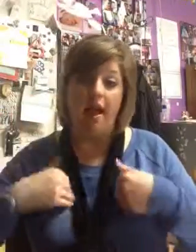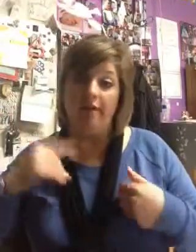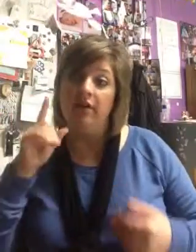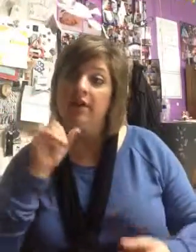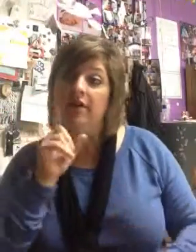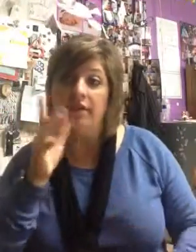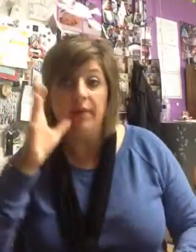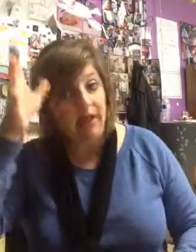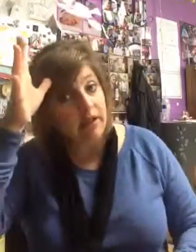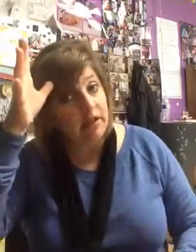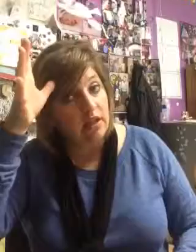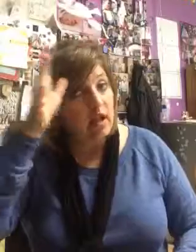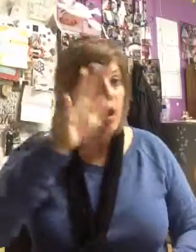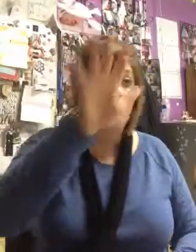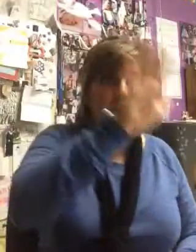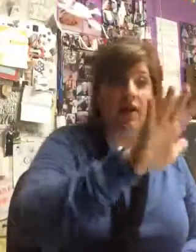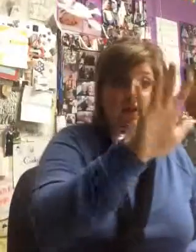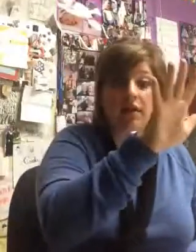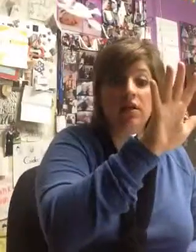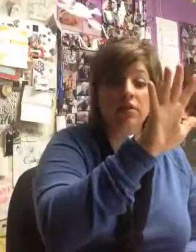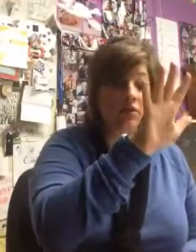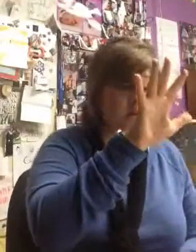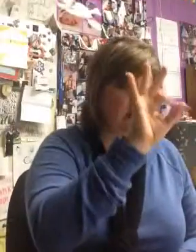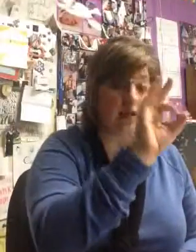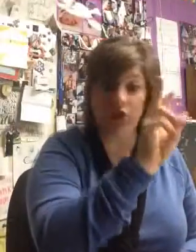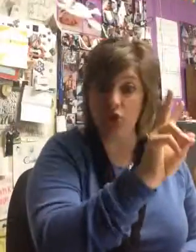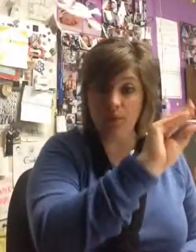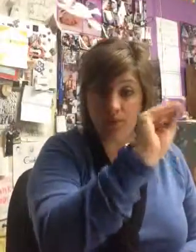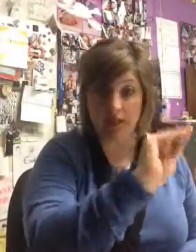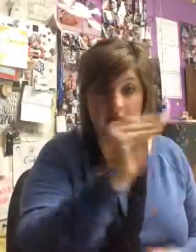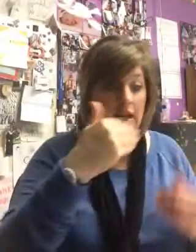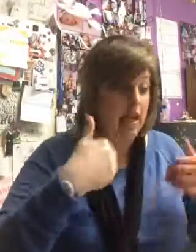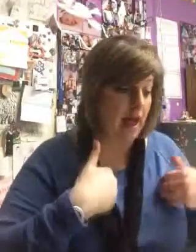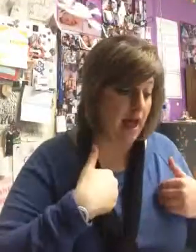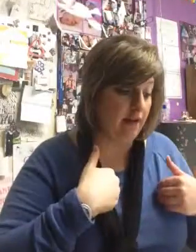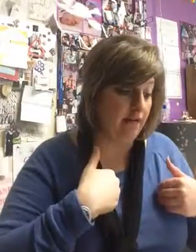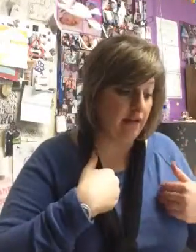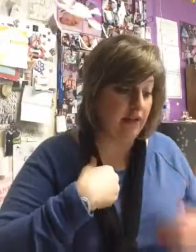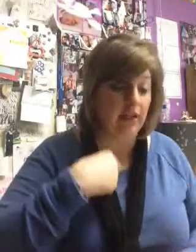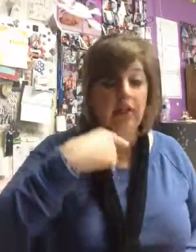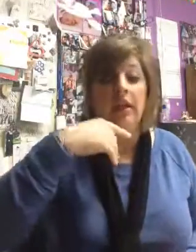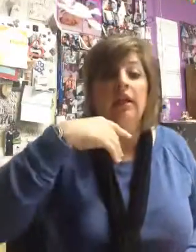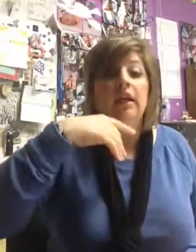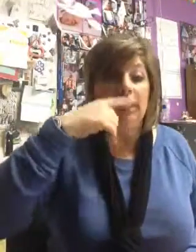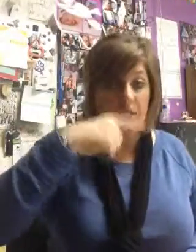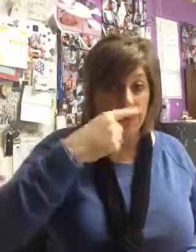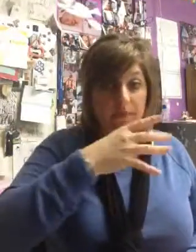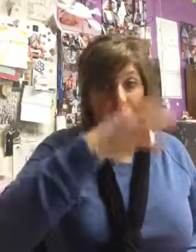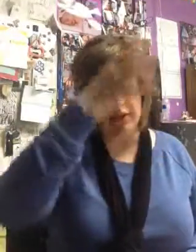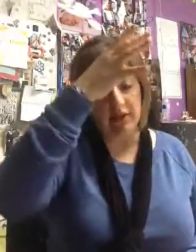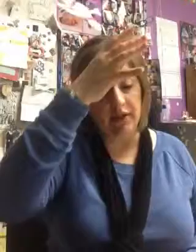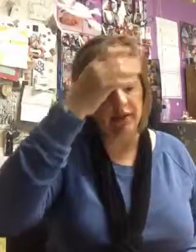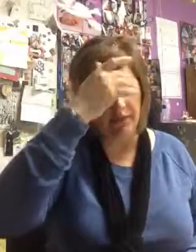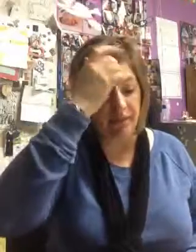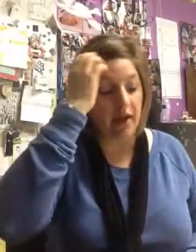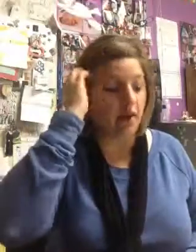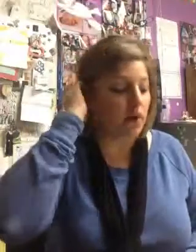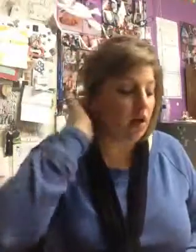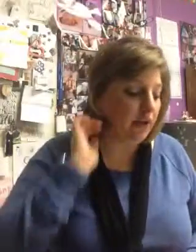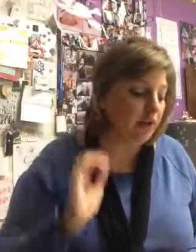have deaf parents. Around 92% have hearing parents. Now,